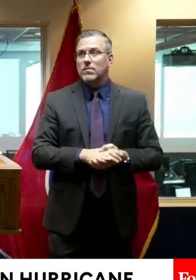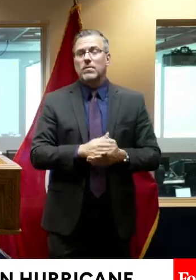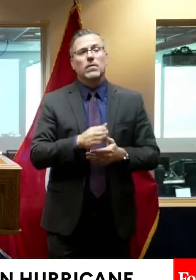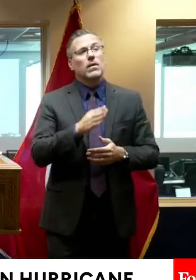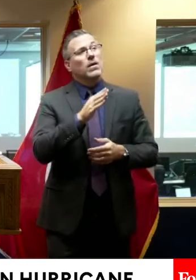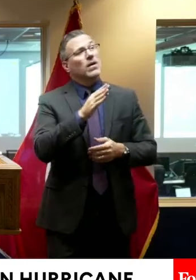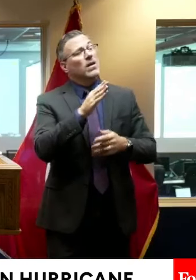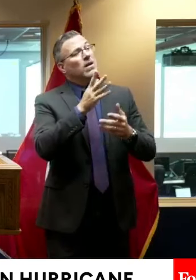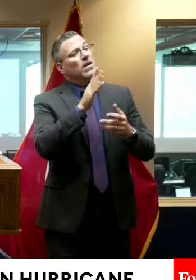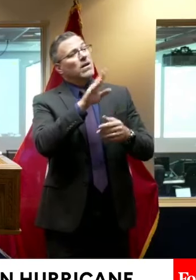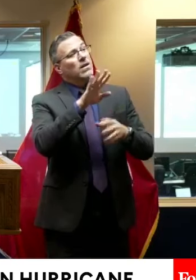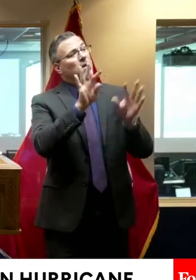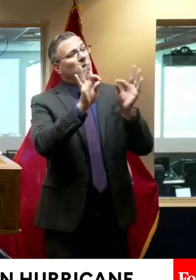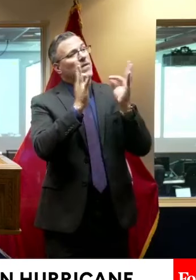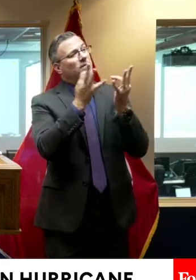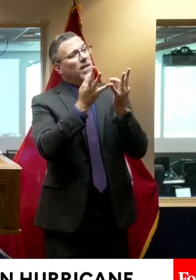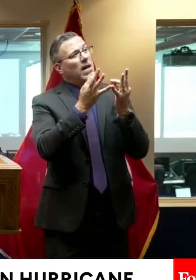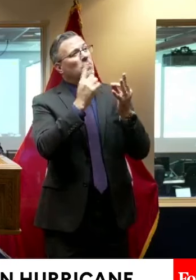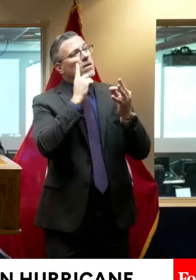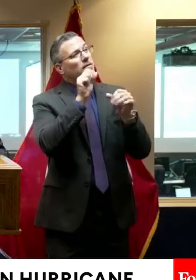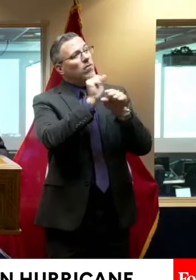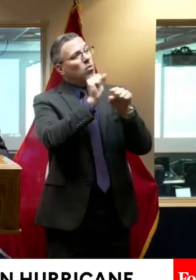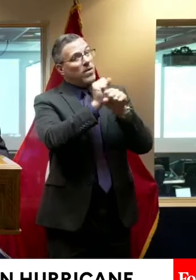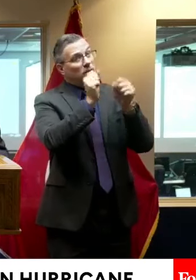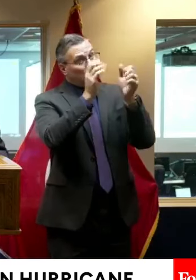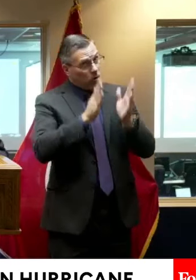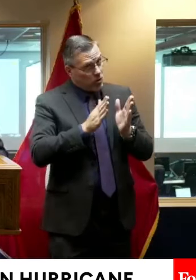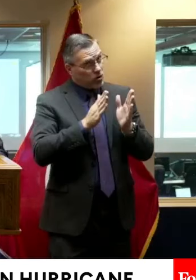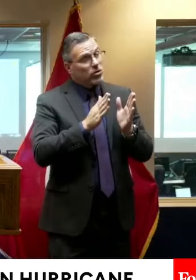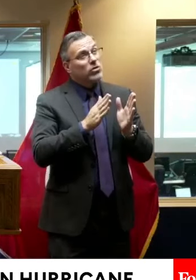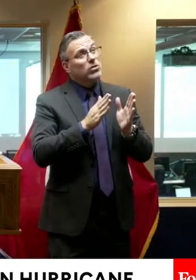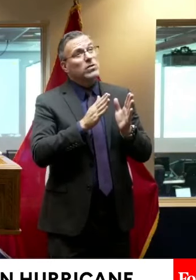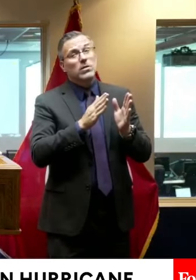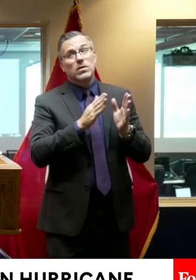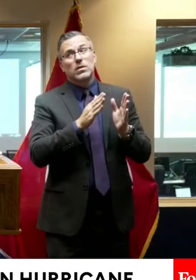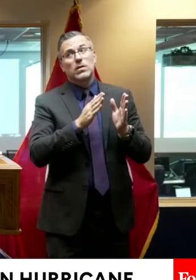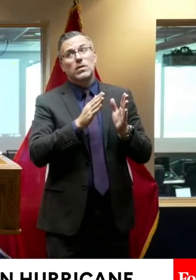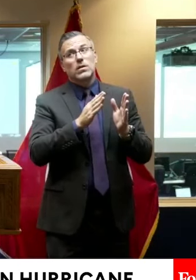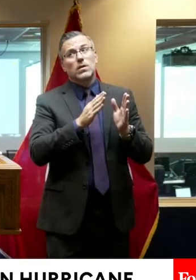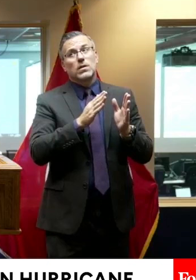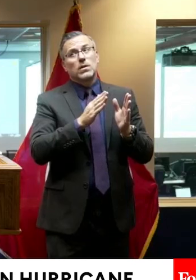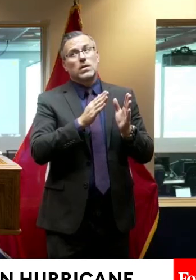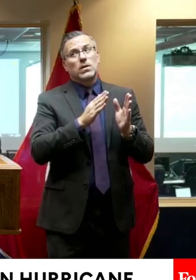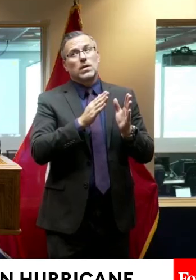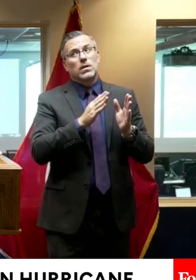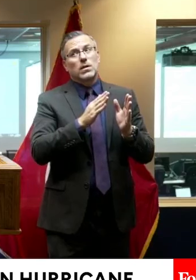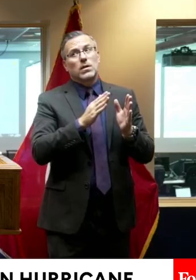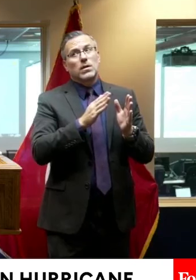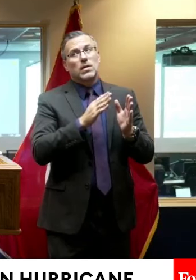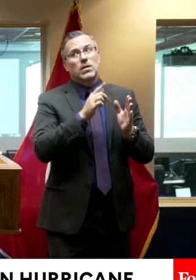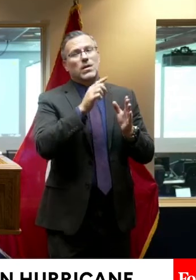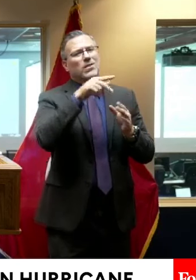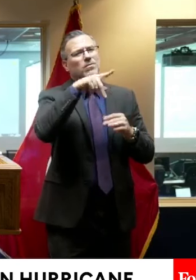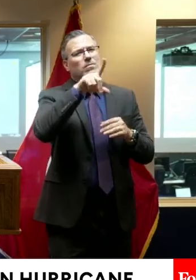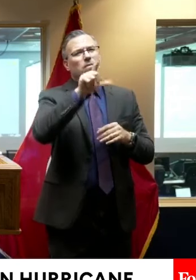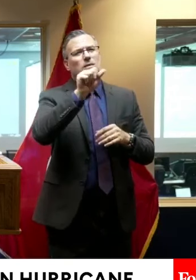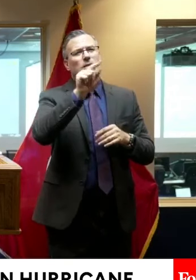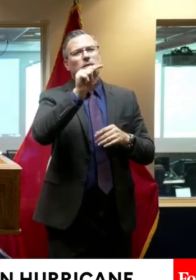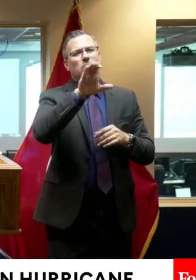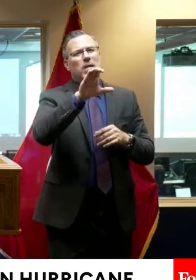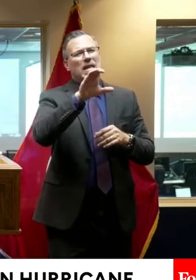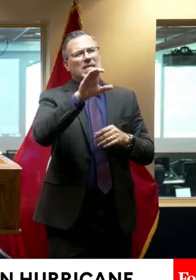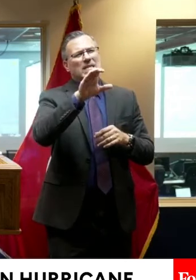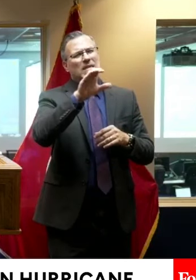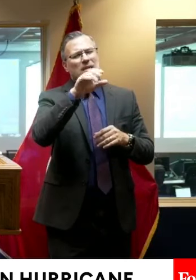families for the workers affected of the dye at the plastic, with the